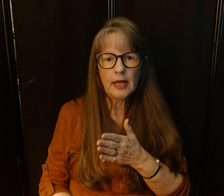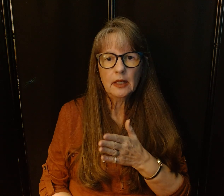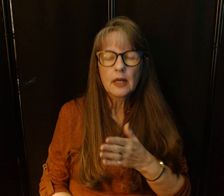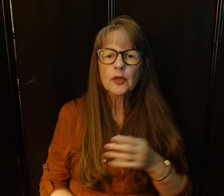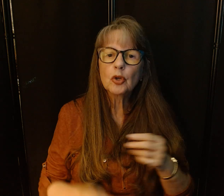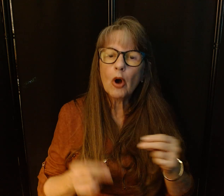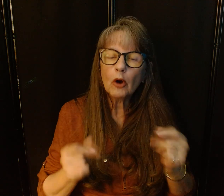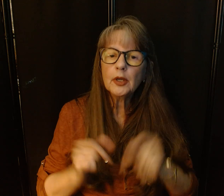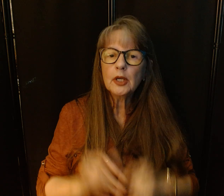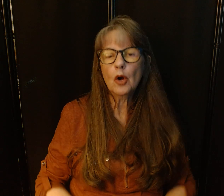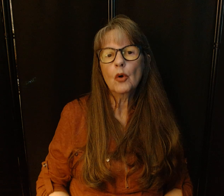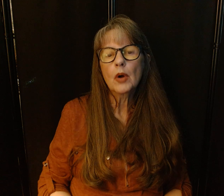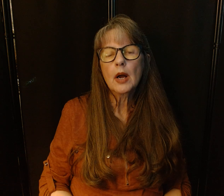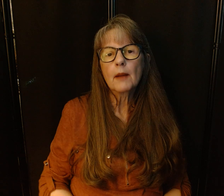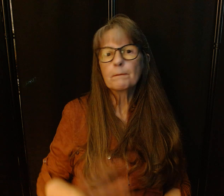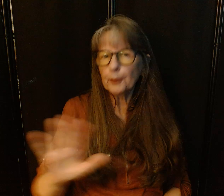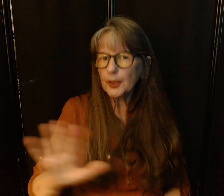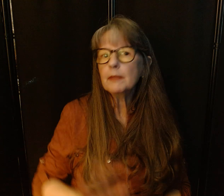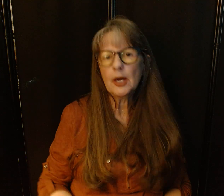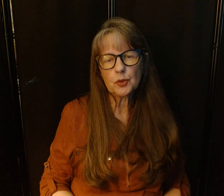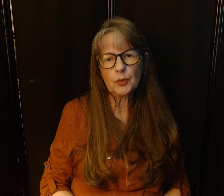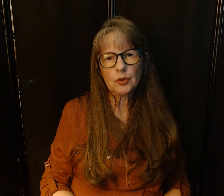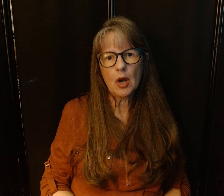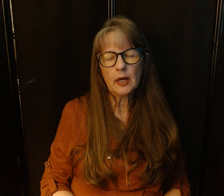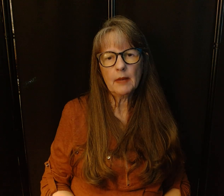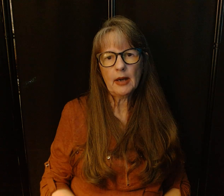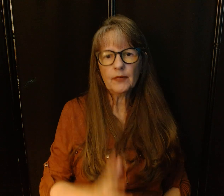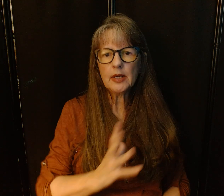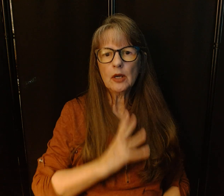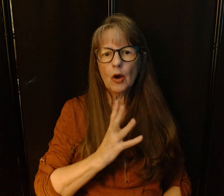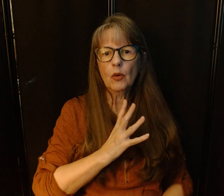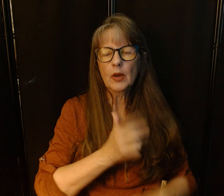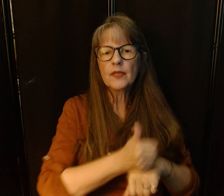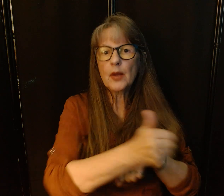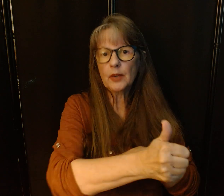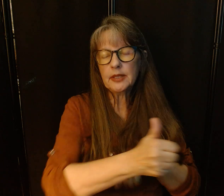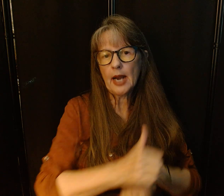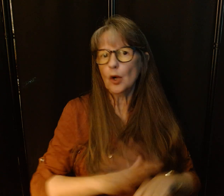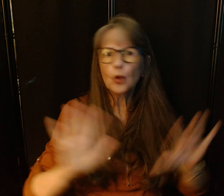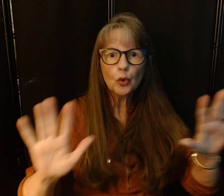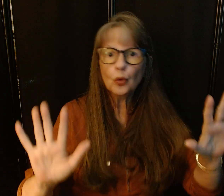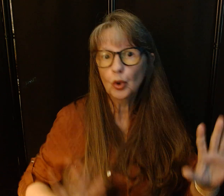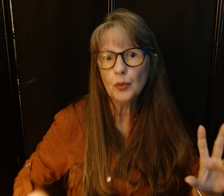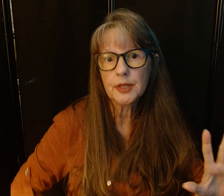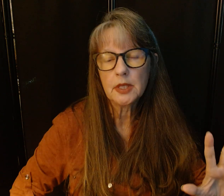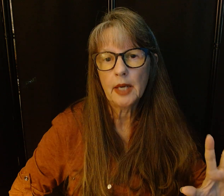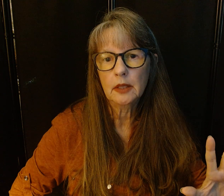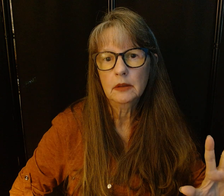then you already know pretty much what they're talking about. If they did, oh, they were indicted. Oh, who was indicted,